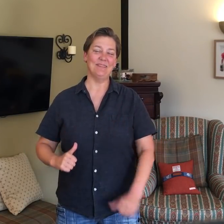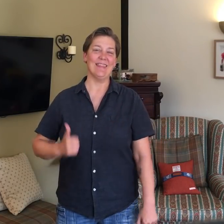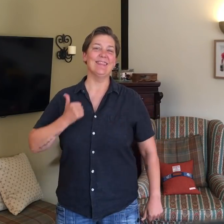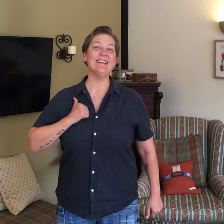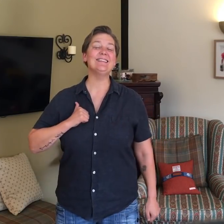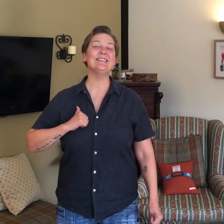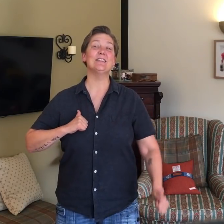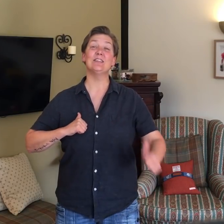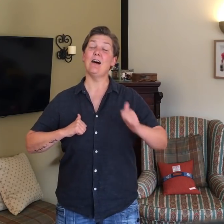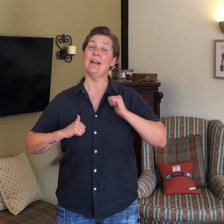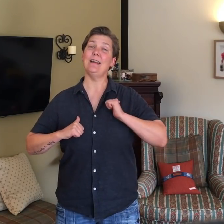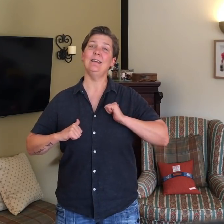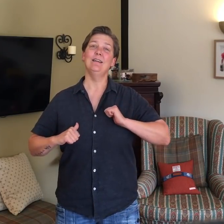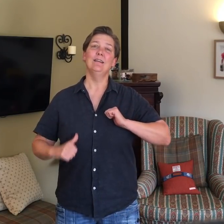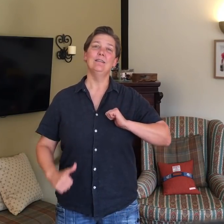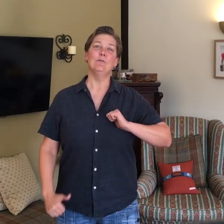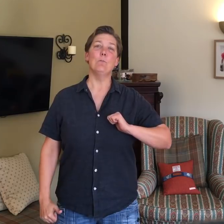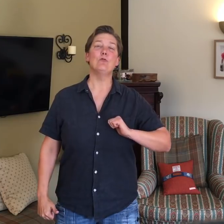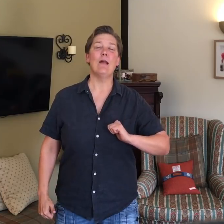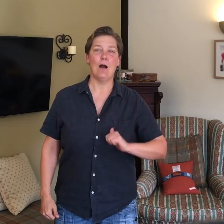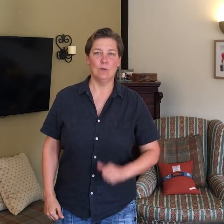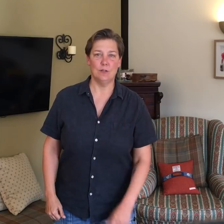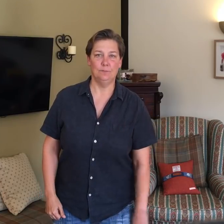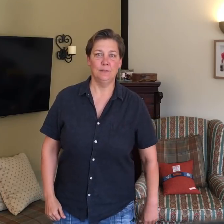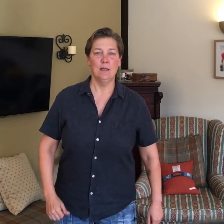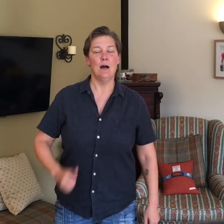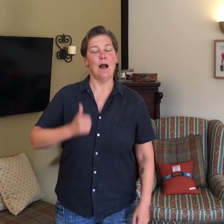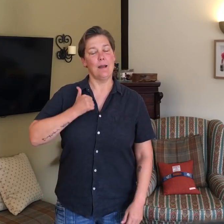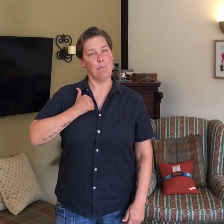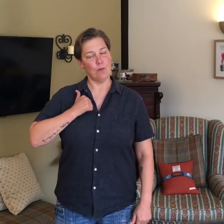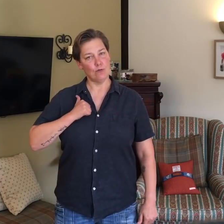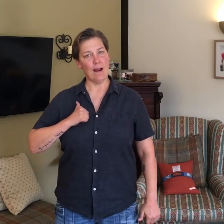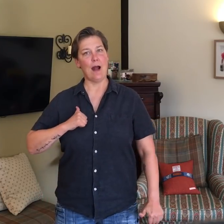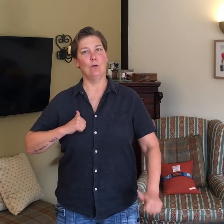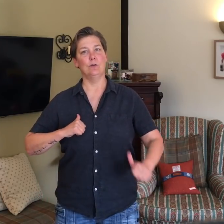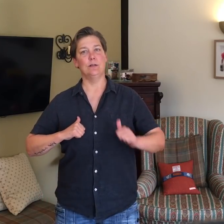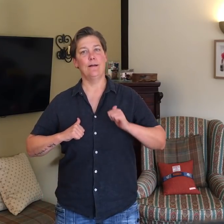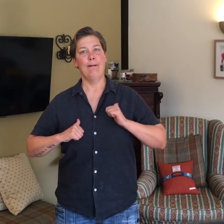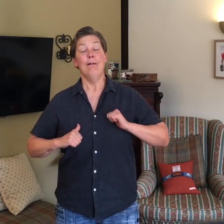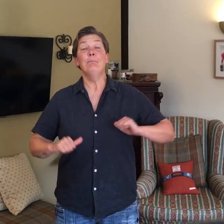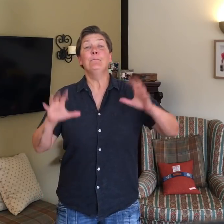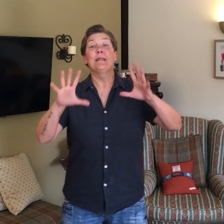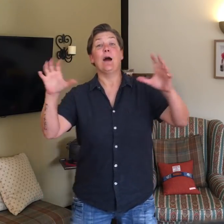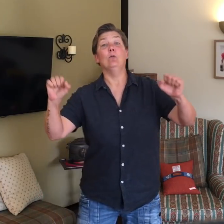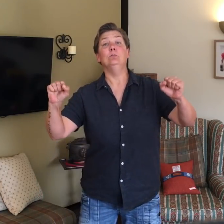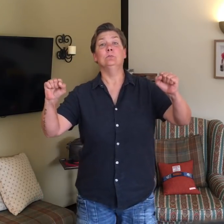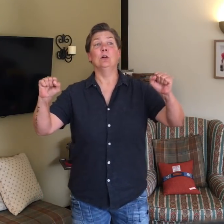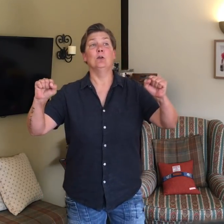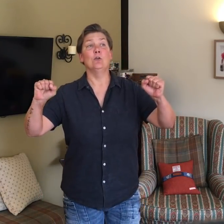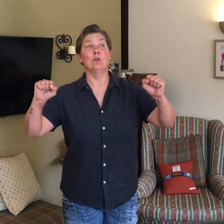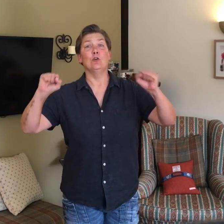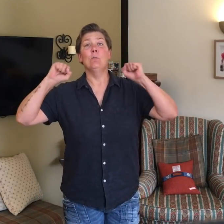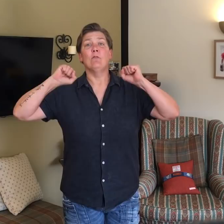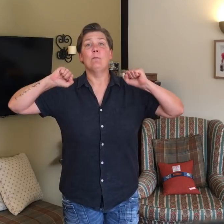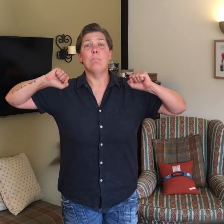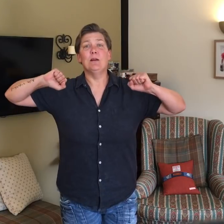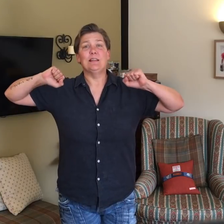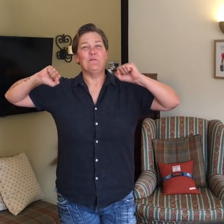And this is the sign for proud. I am proud. Now, you might have remembered that if you